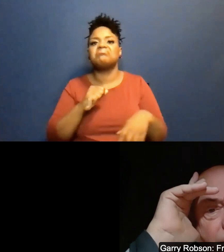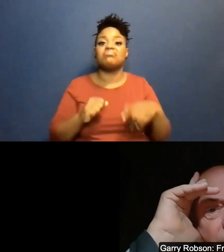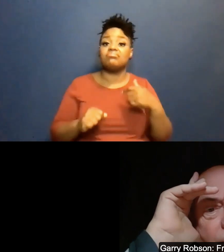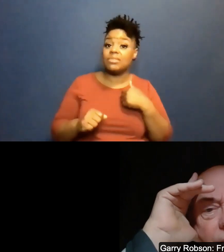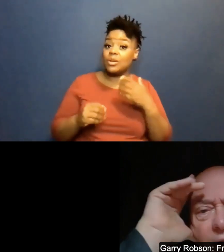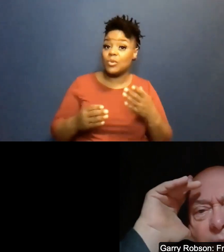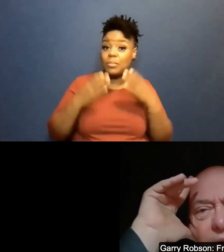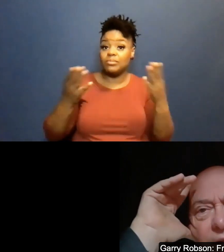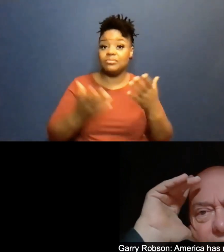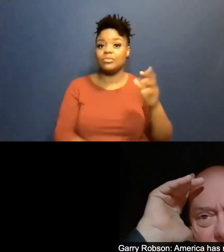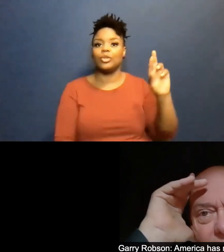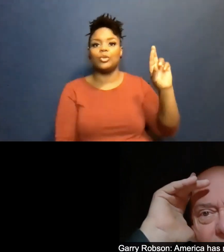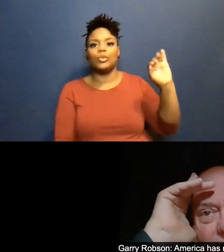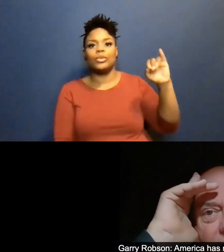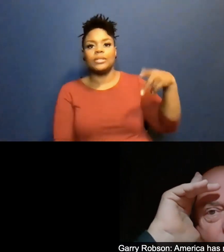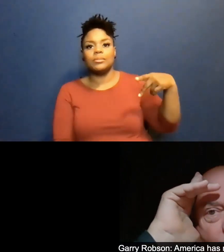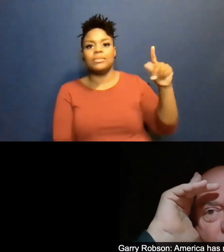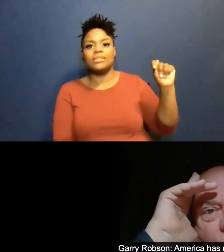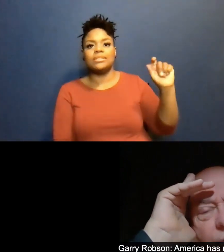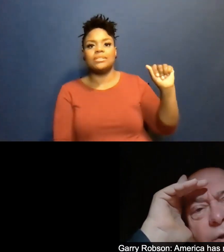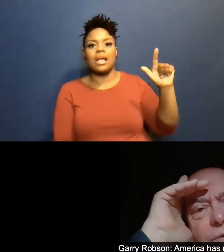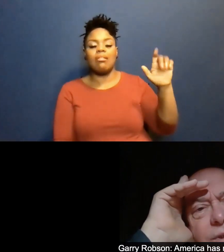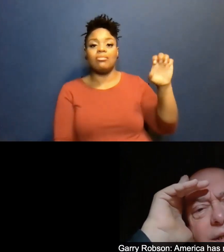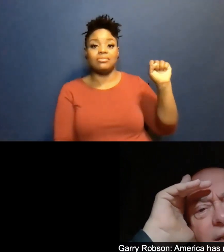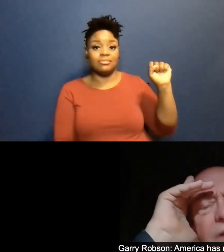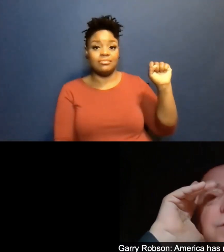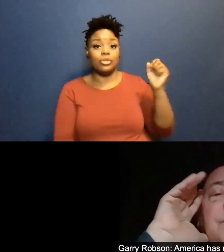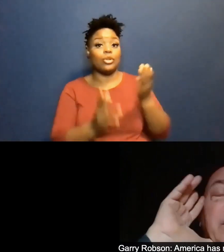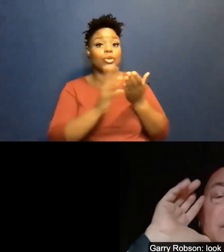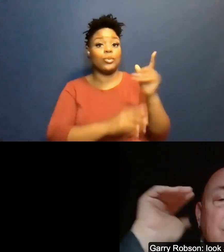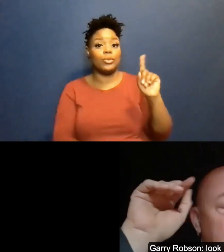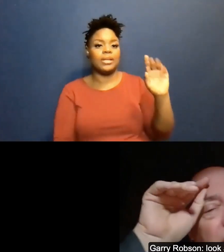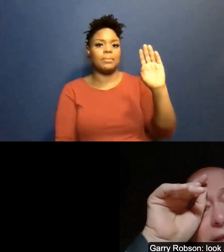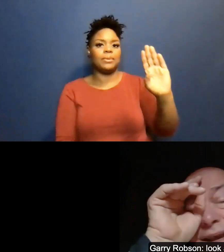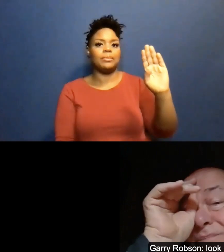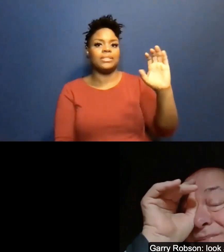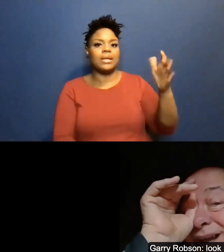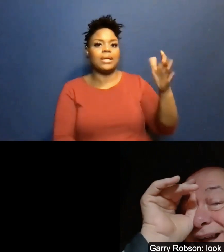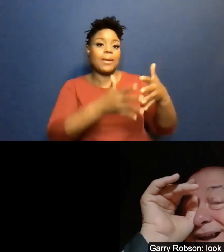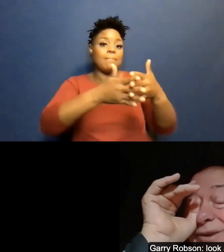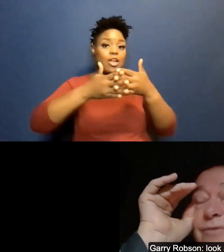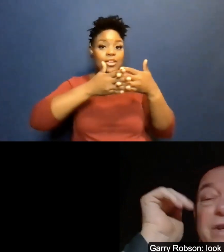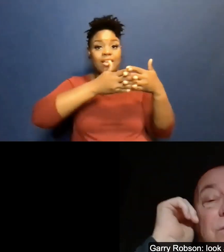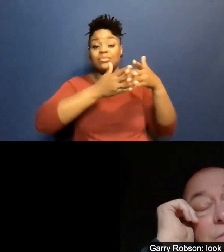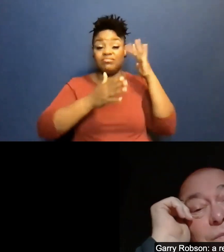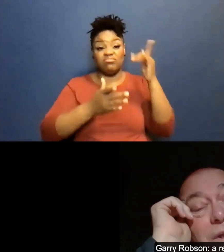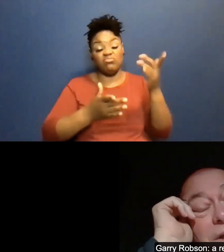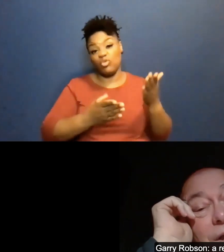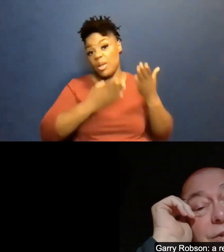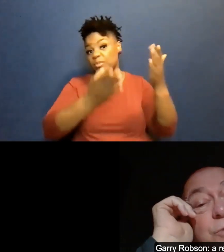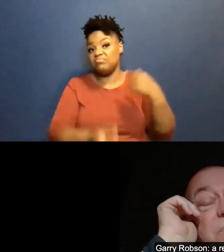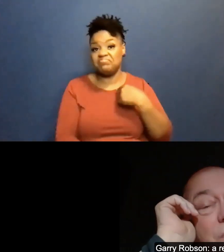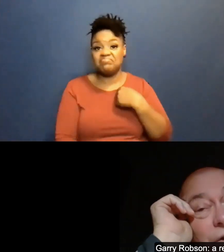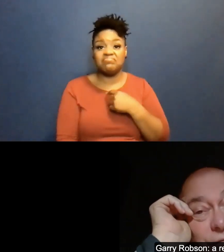made. So I'd really recommend having a wee look at those. And just finally, just to say, a real